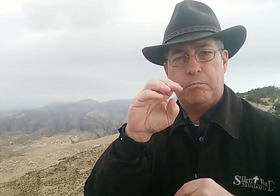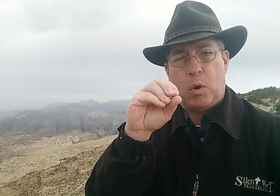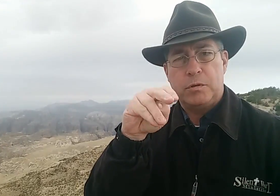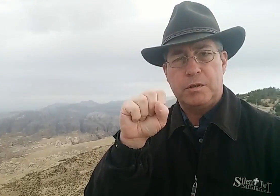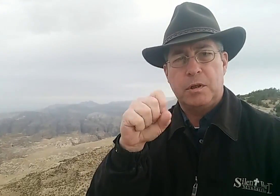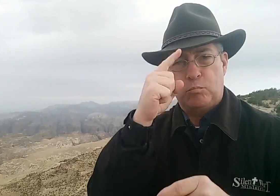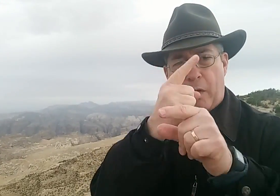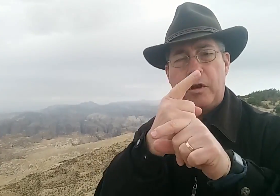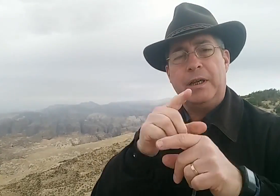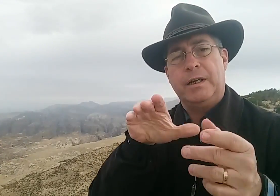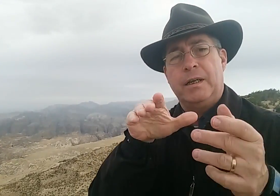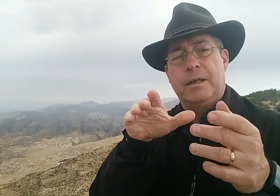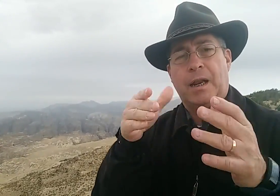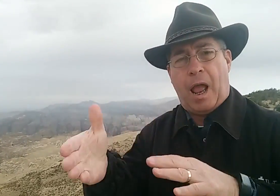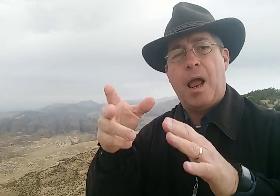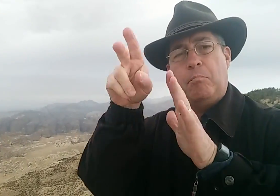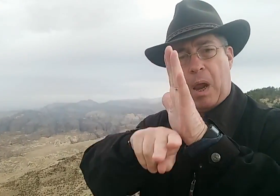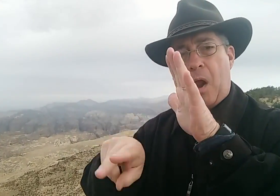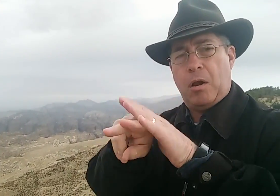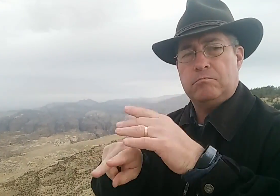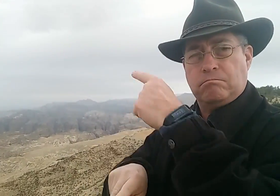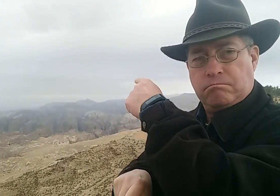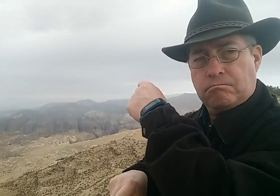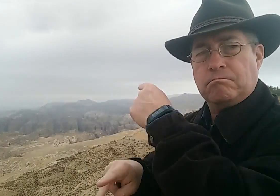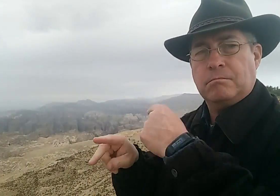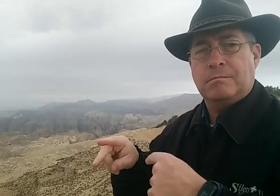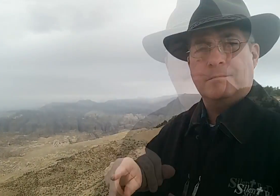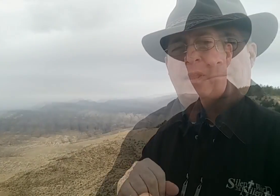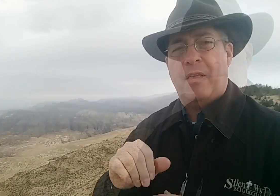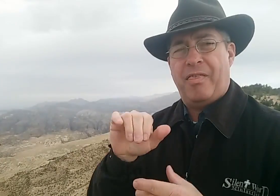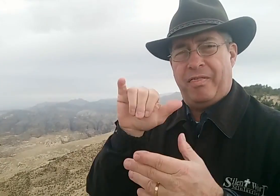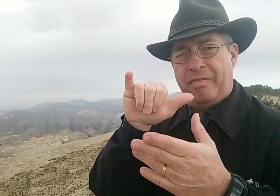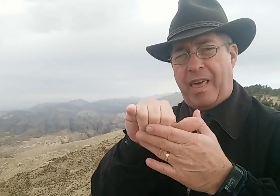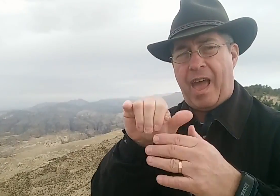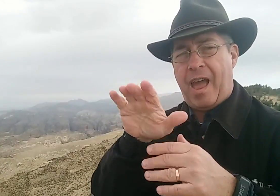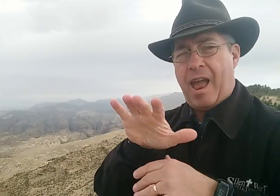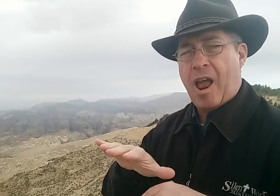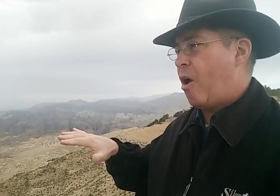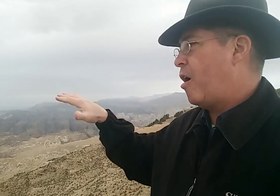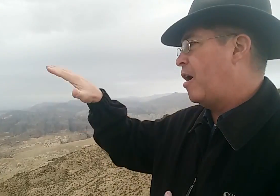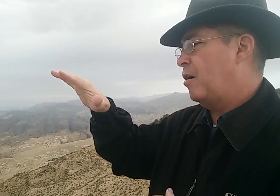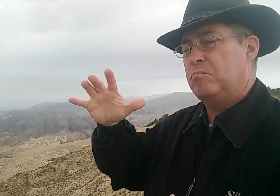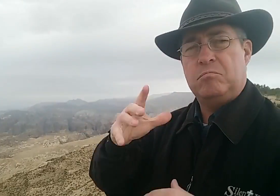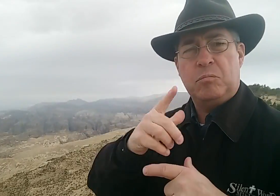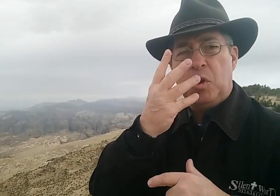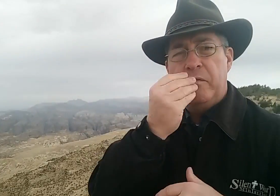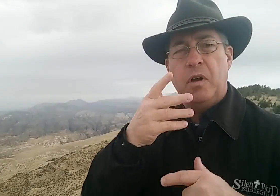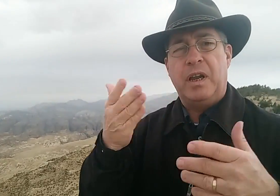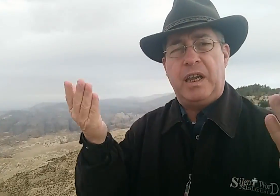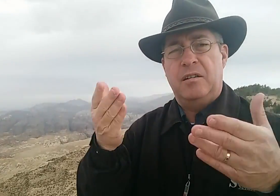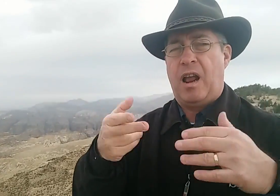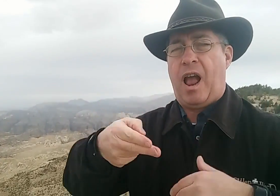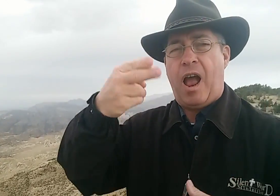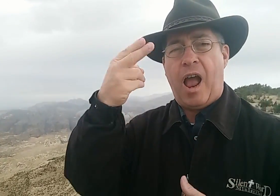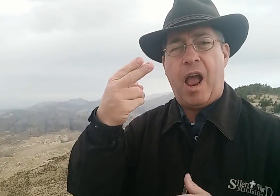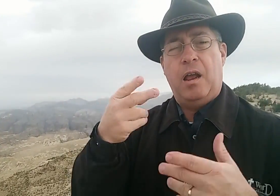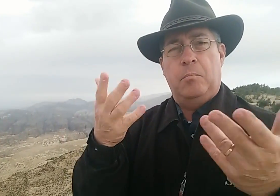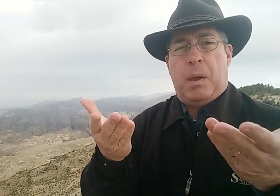Moses' brother Aaron. He was buried there. According to our guide, we're telling all these things from